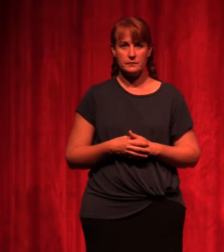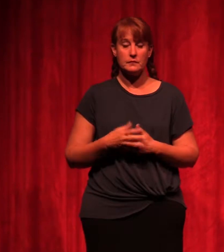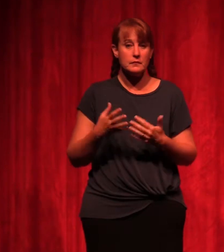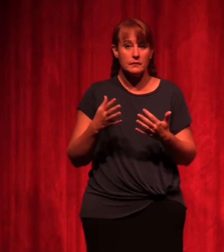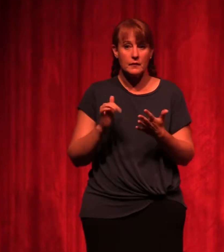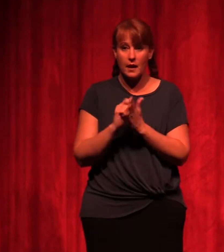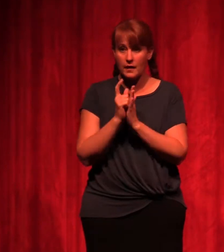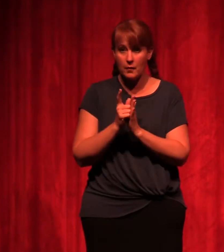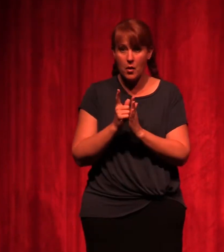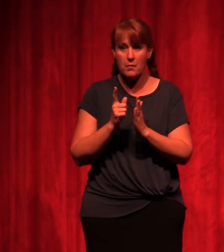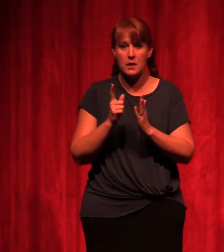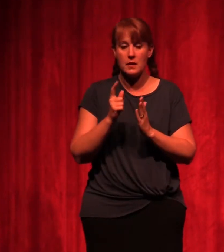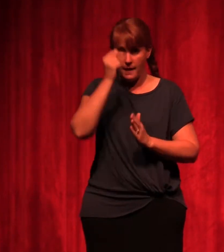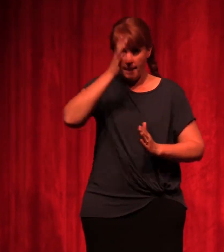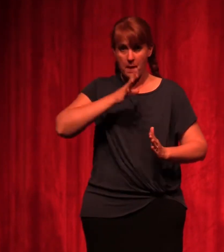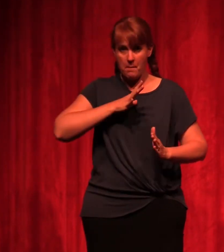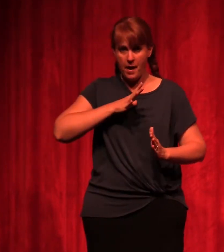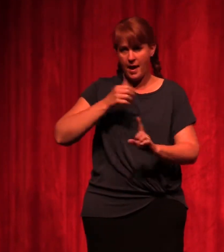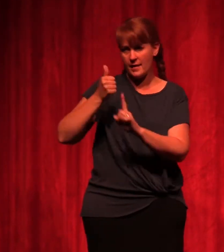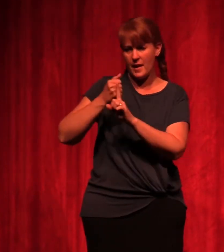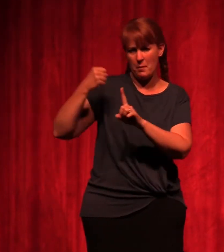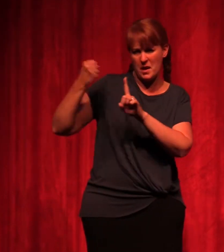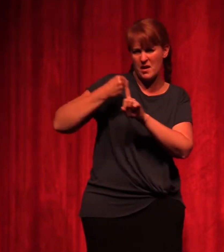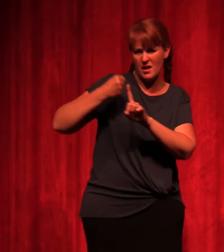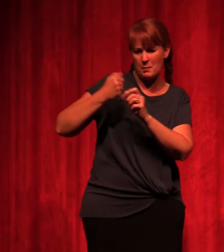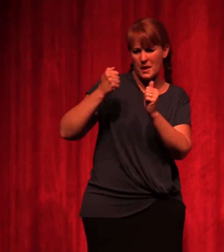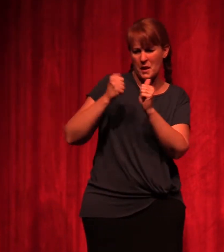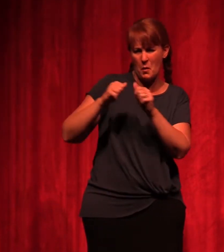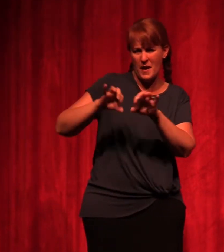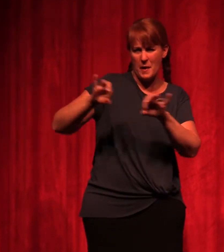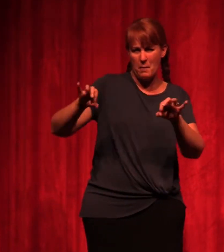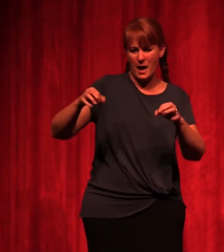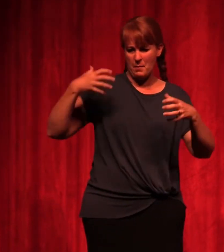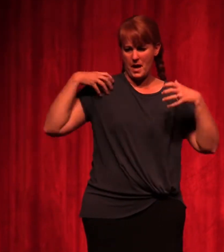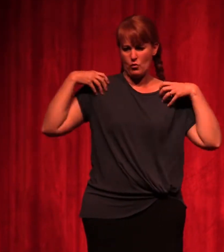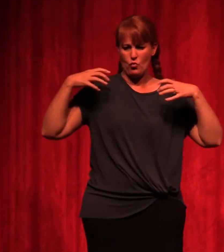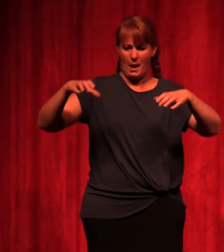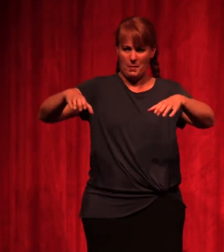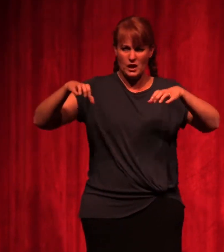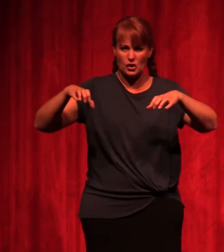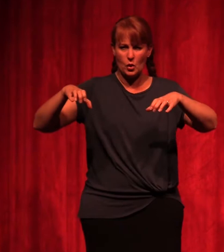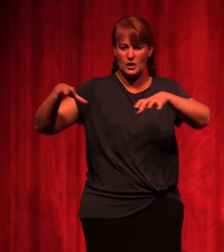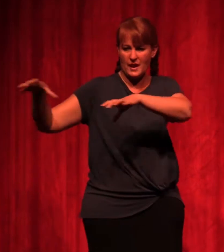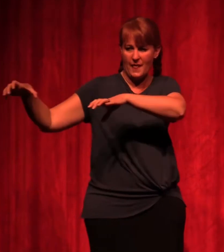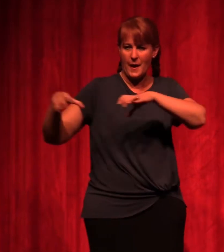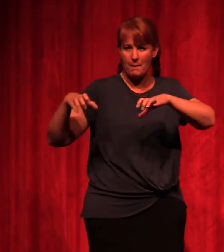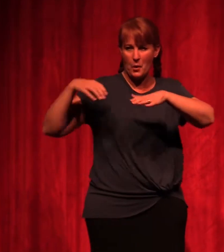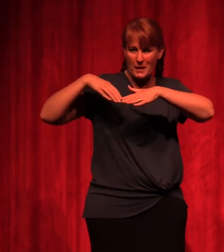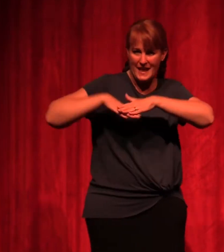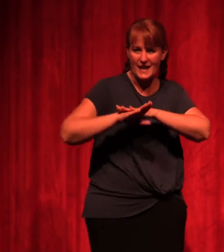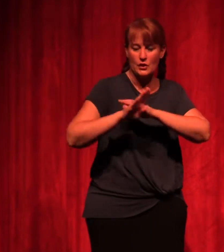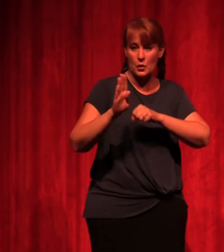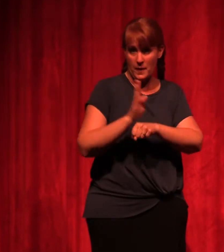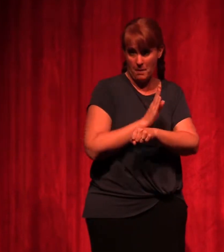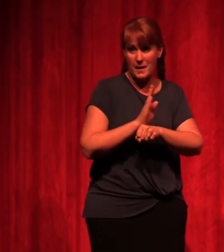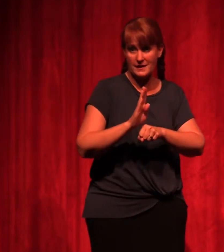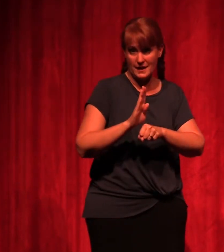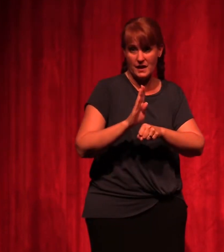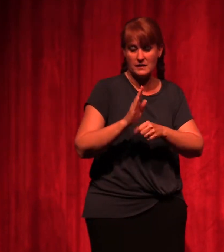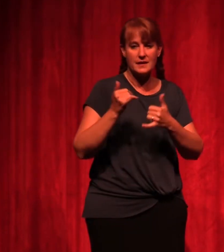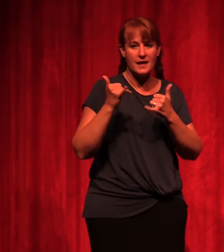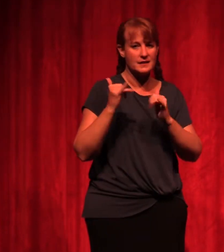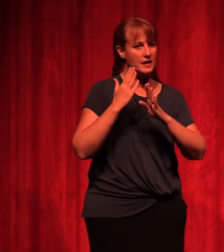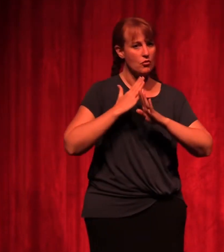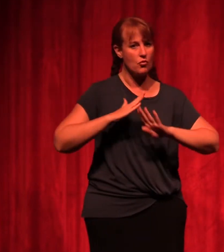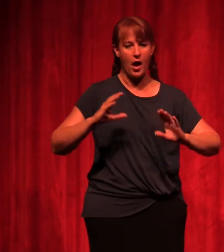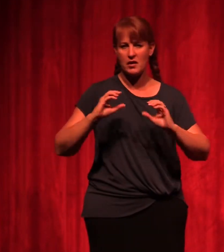And at that point, the men who'd been beating me with this steel pipe, they grab me by my shoulders, and they pull me into the consulate, which is still utterly